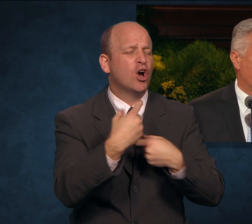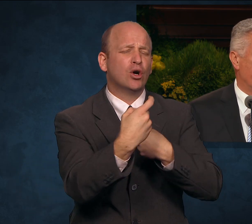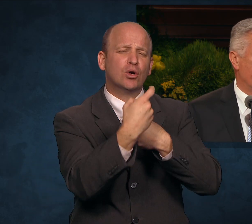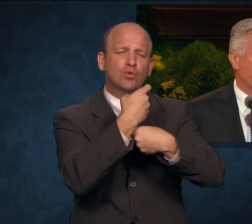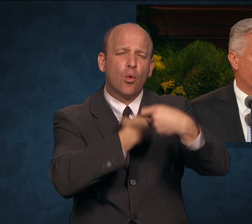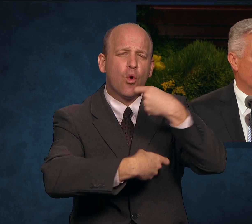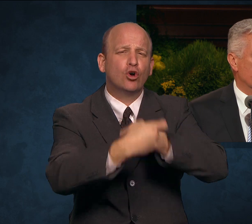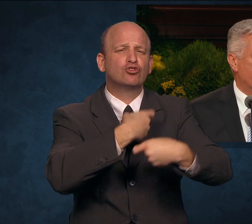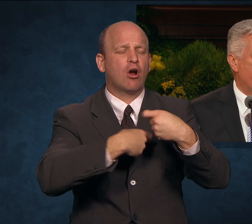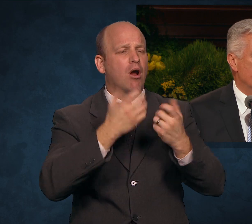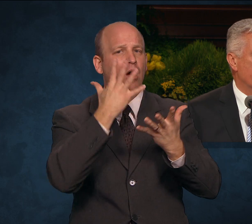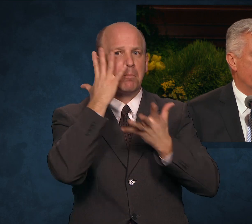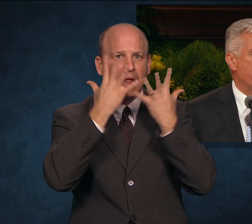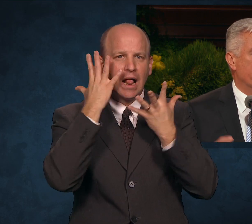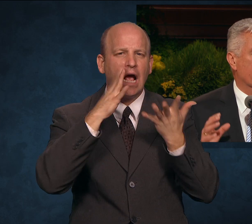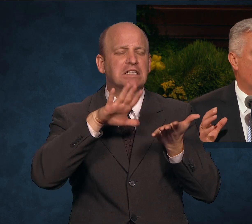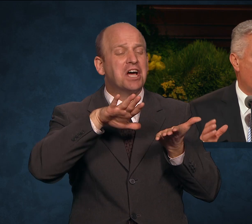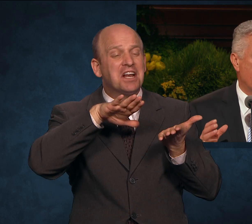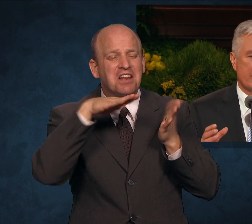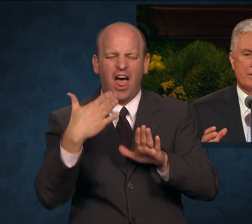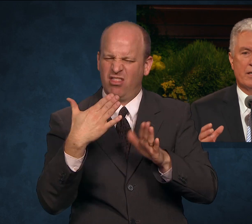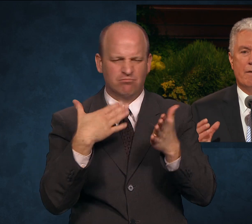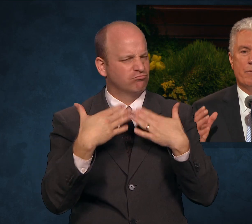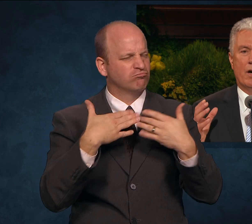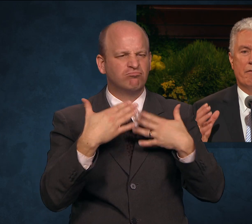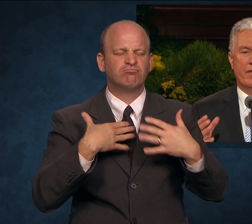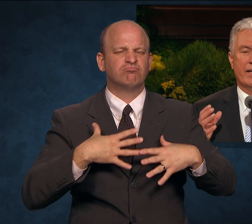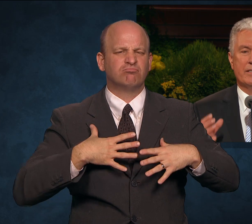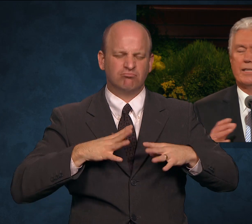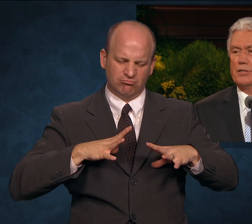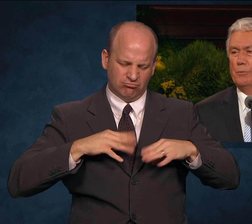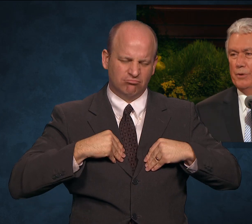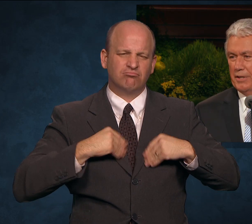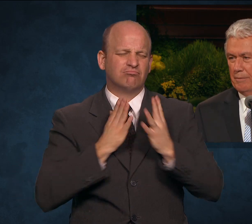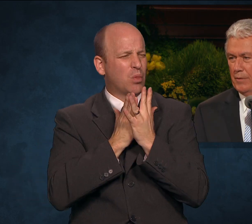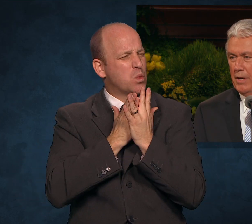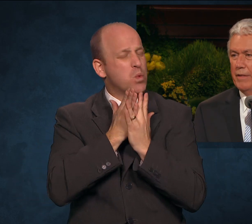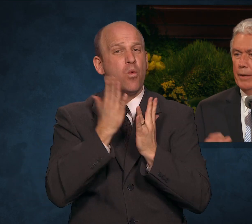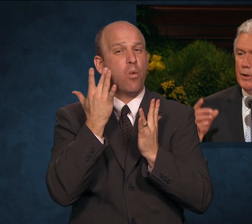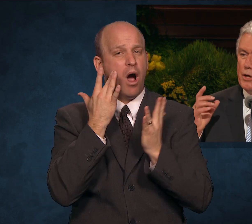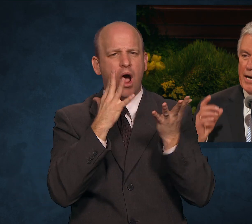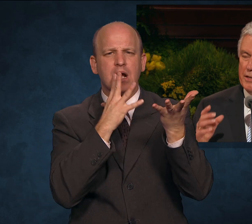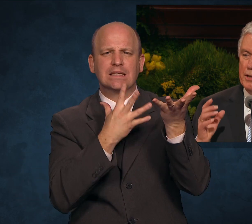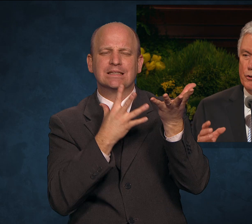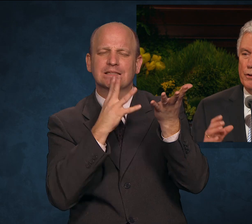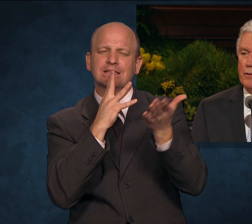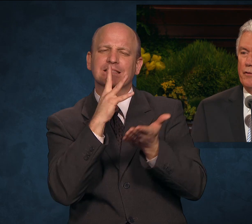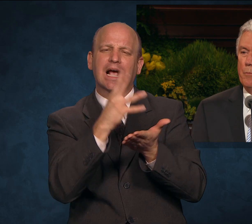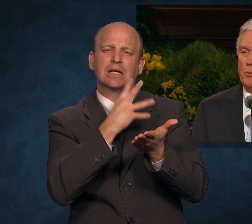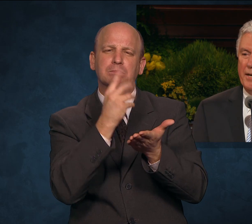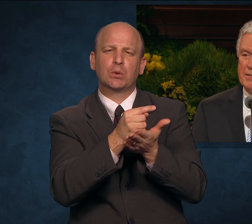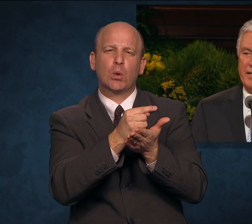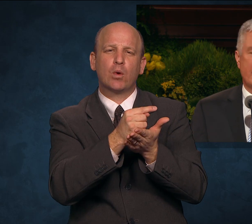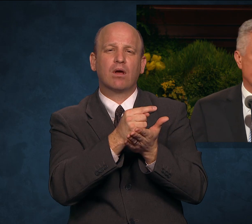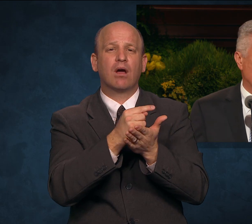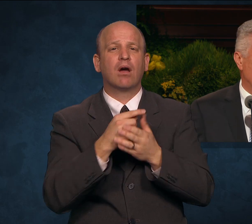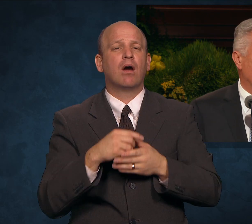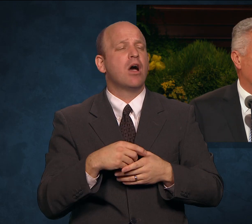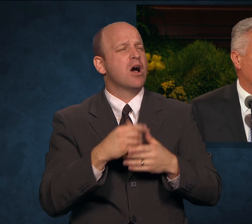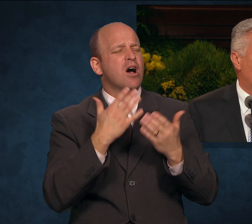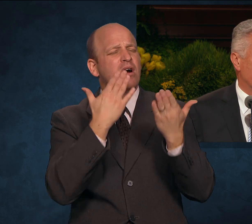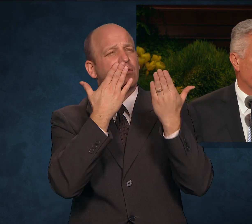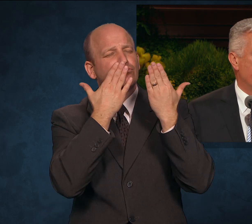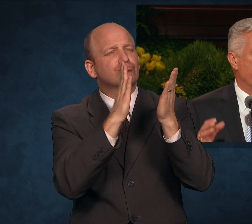death that would come to them because of their testimony they were not deterred from praising and